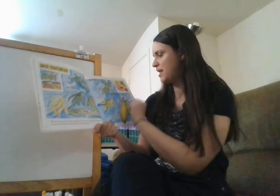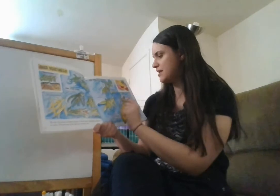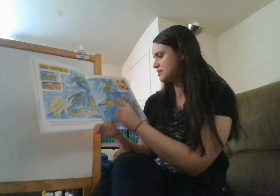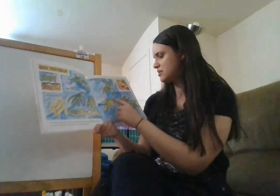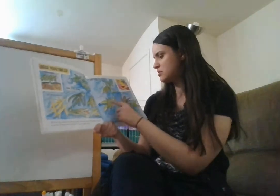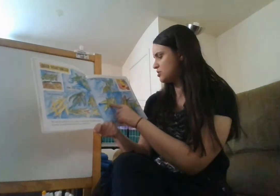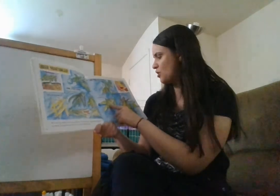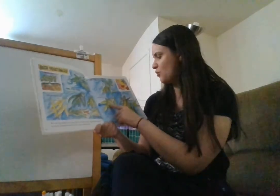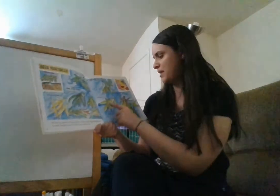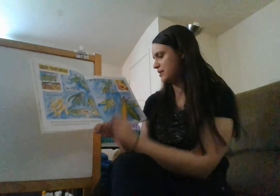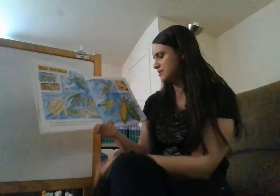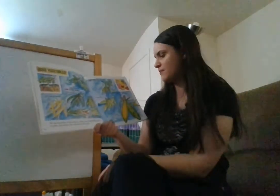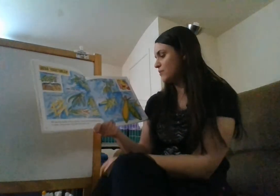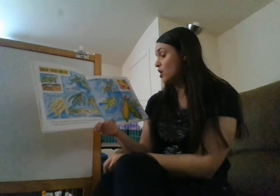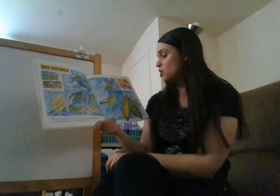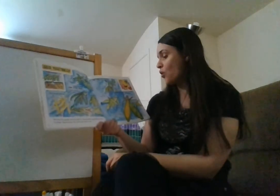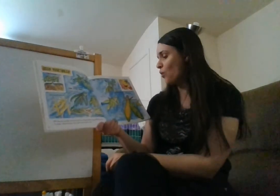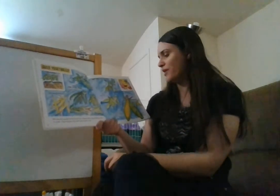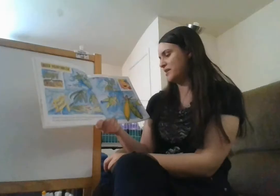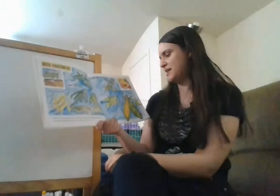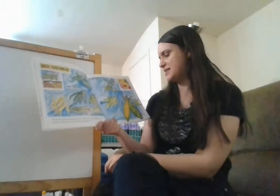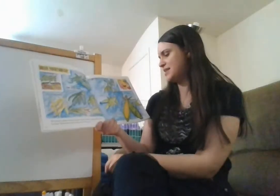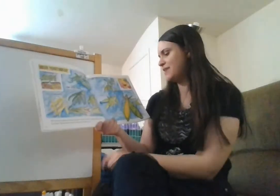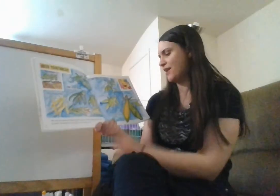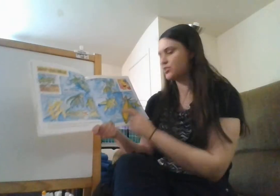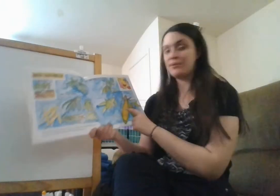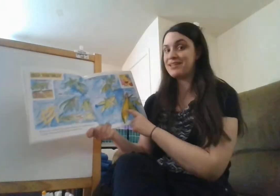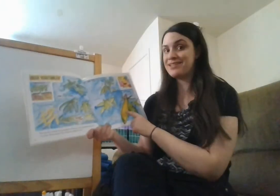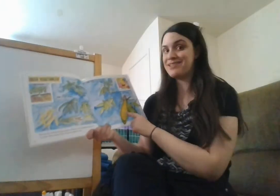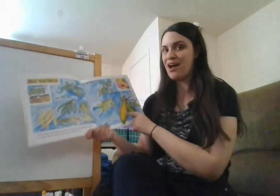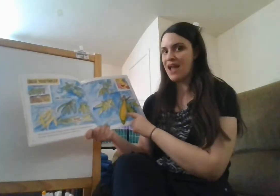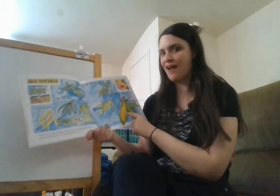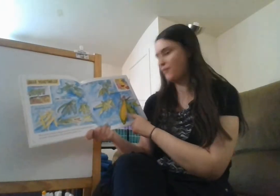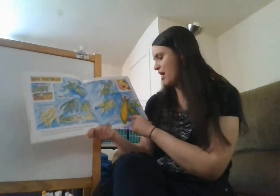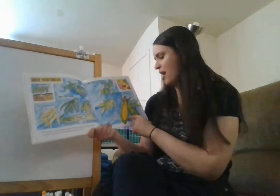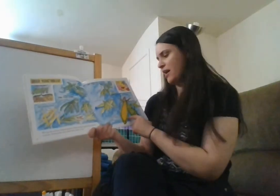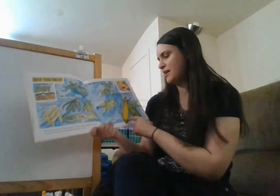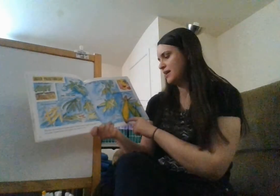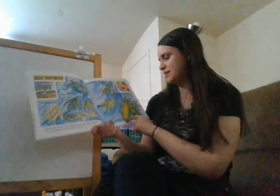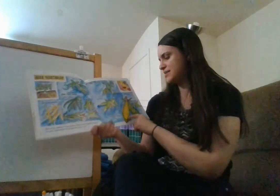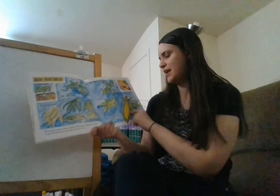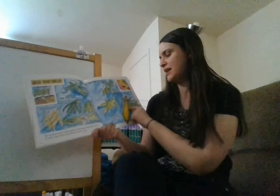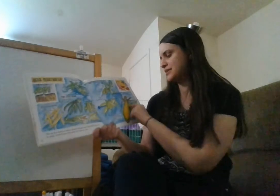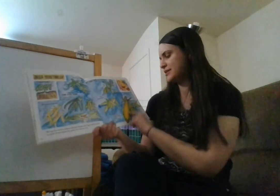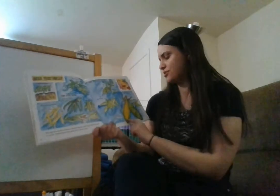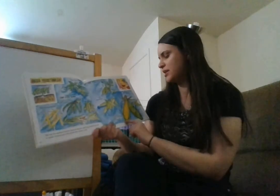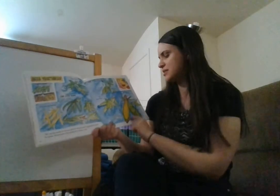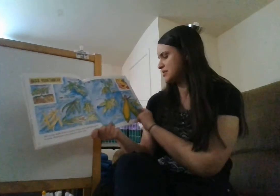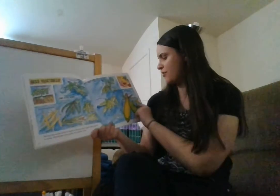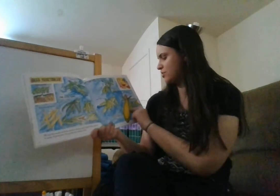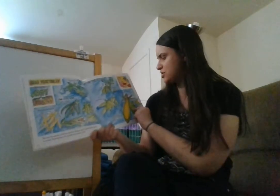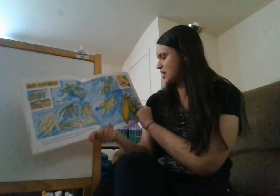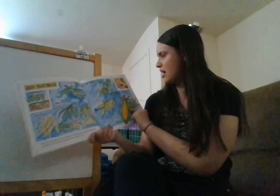peas, snow peas. Corn is a seed vegetable that does not have a pod. Instead, it has this green stuff, which is a